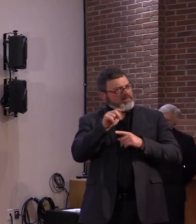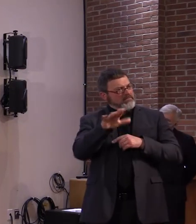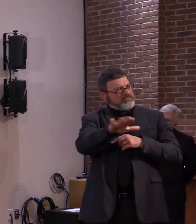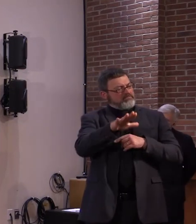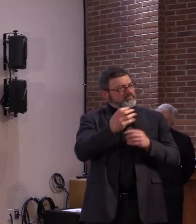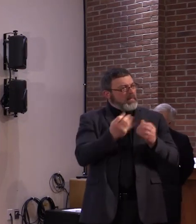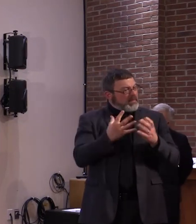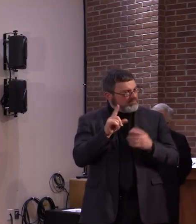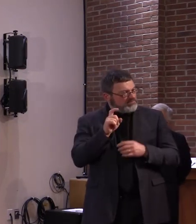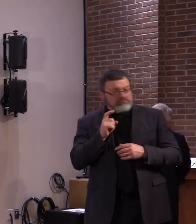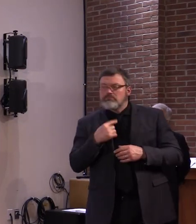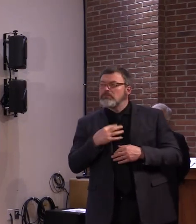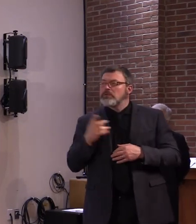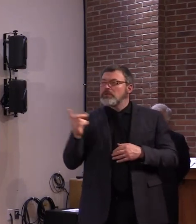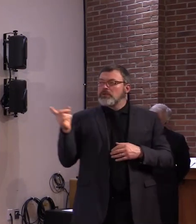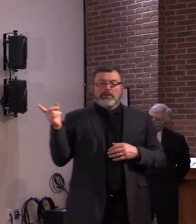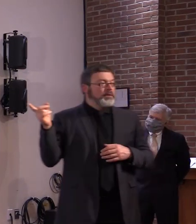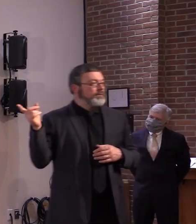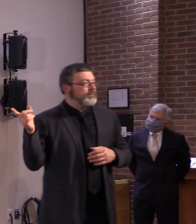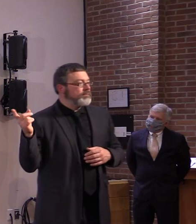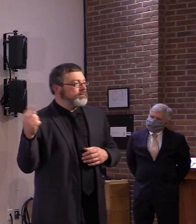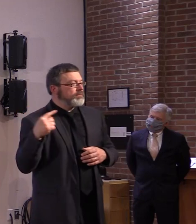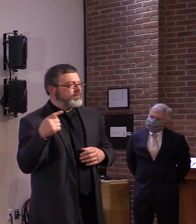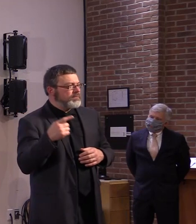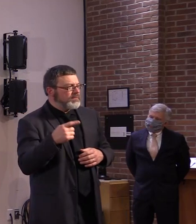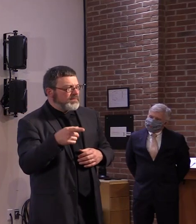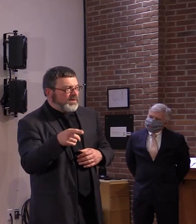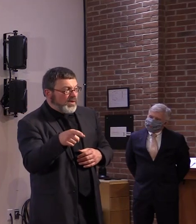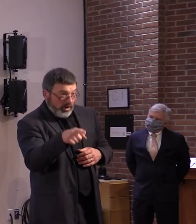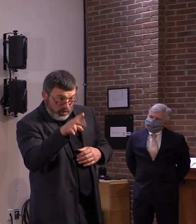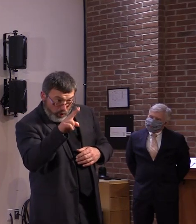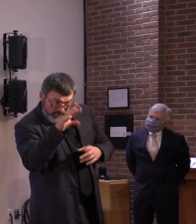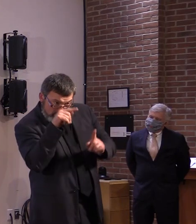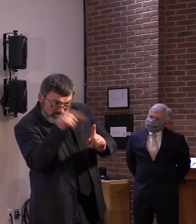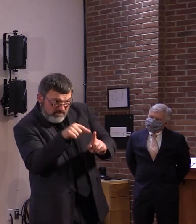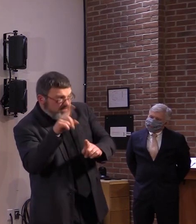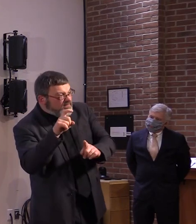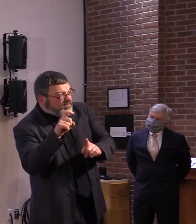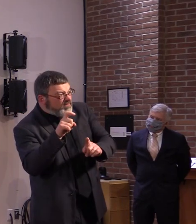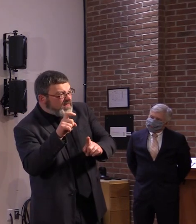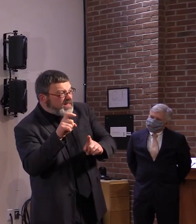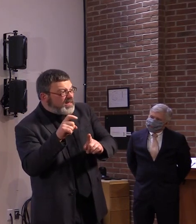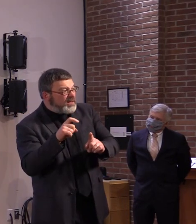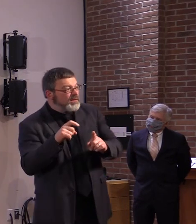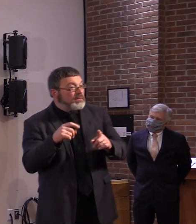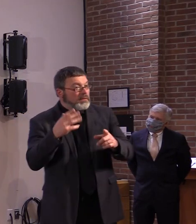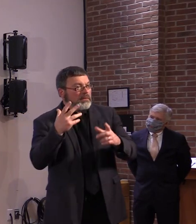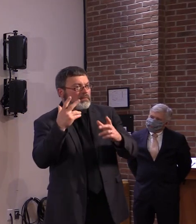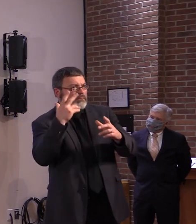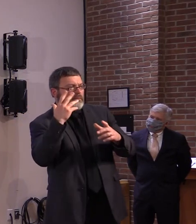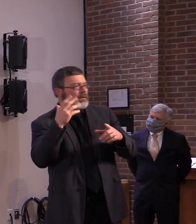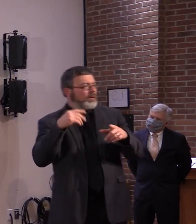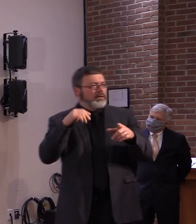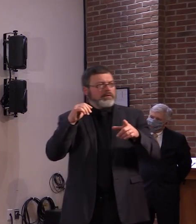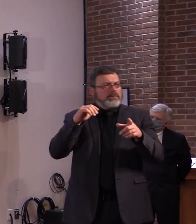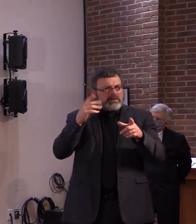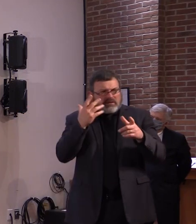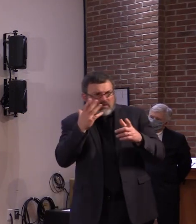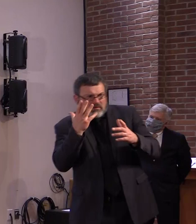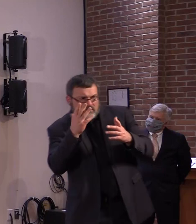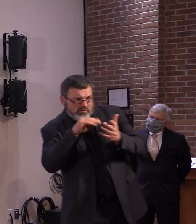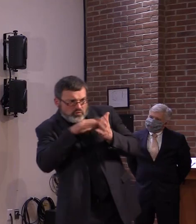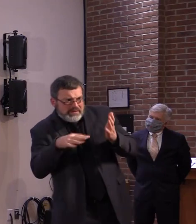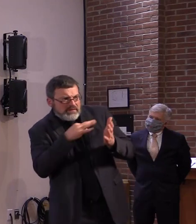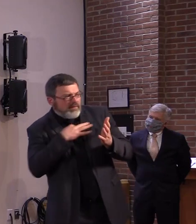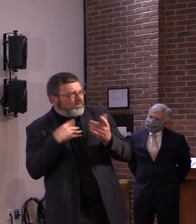Did you say how many UVM cases? Student and staff cases. Yeah, I'm aware of... At